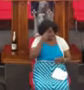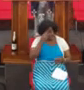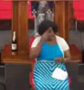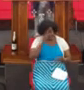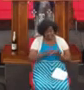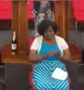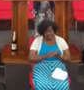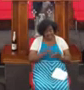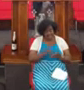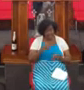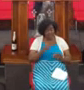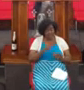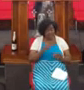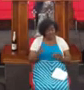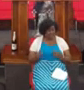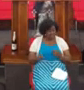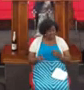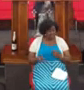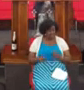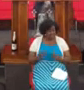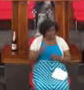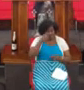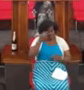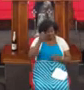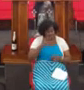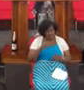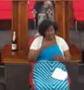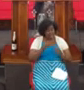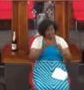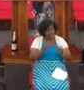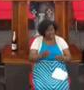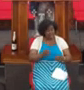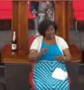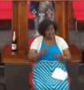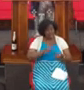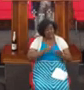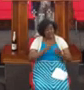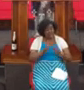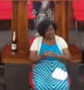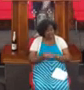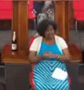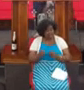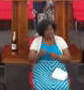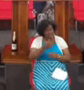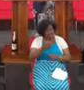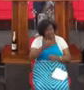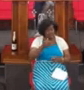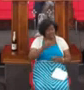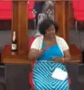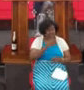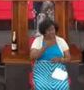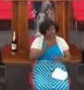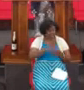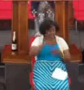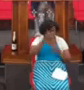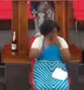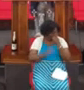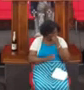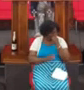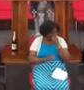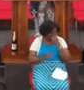they think they are okay because they have placed their religion above biblical truth, which